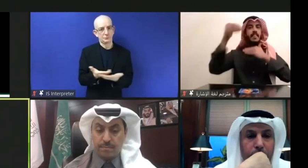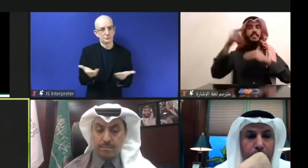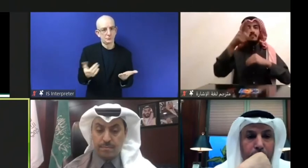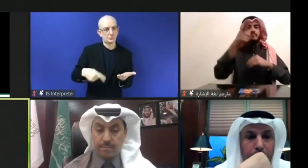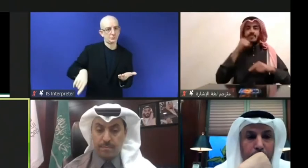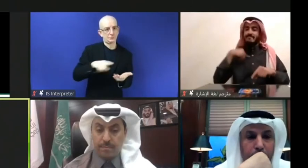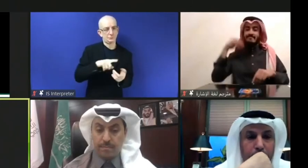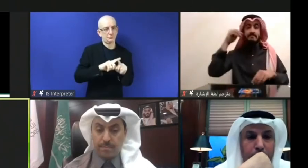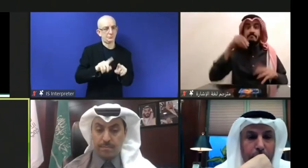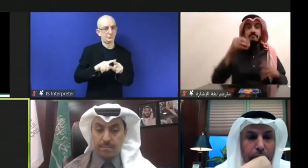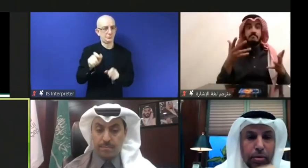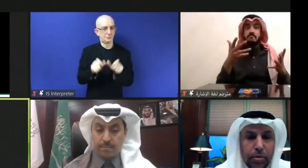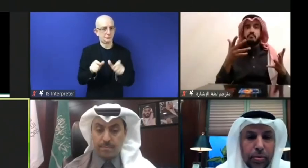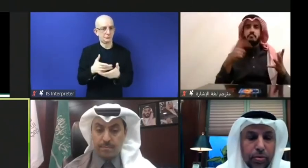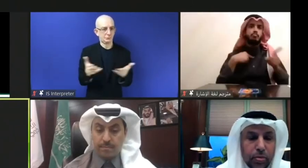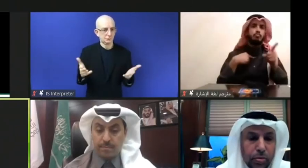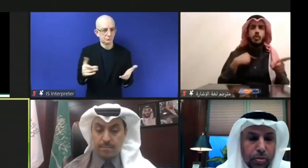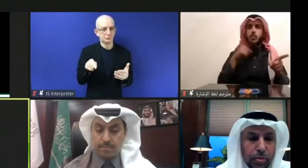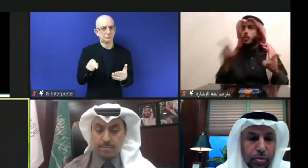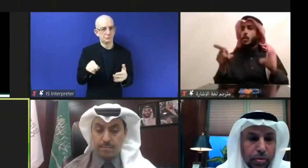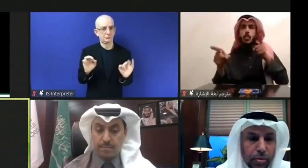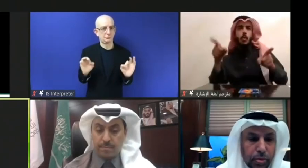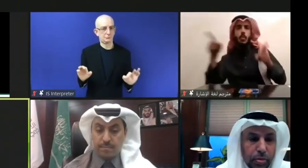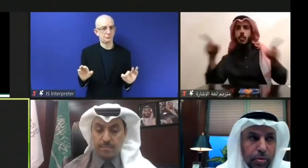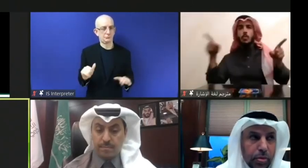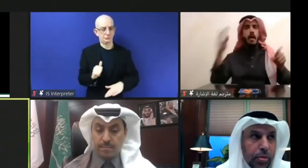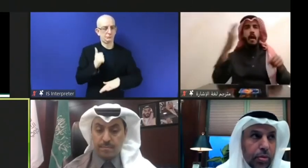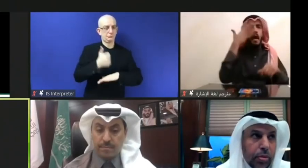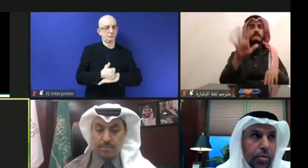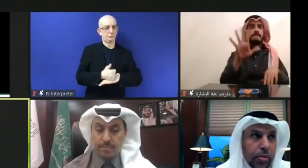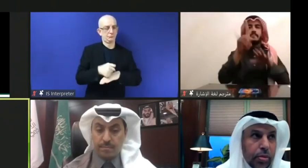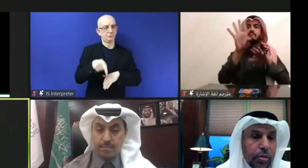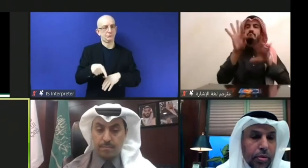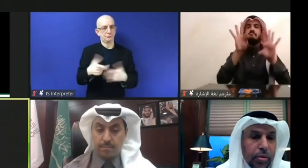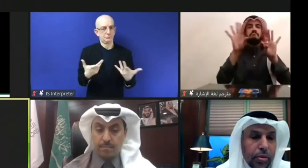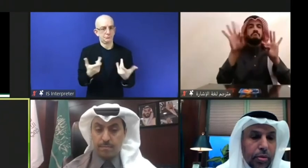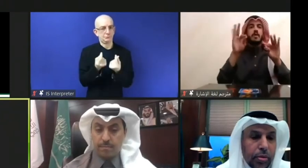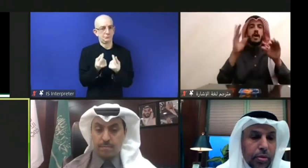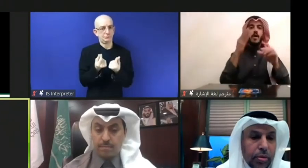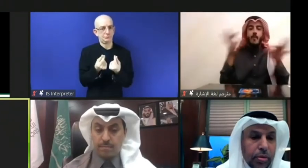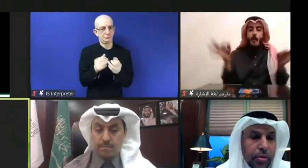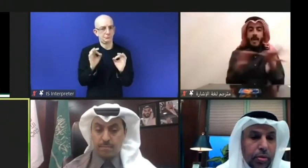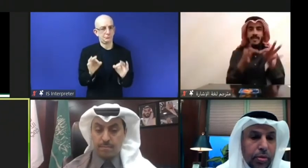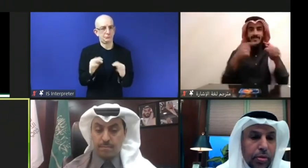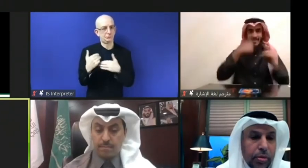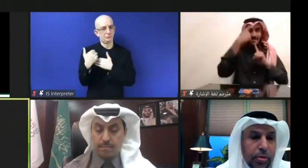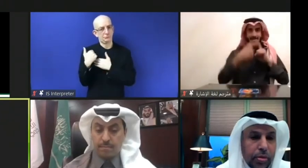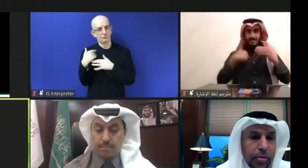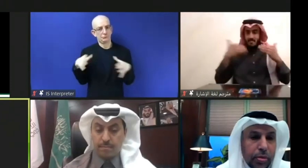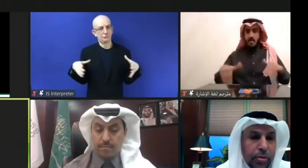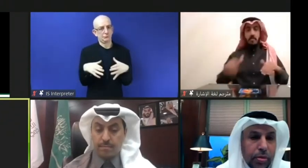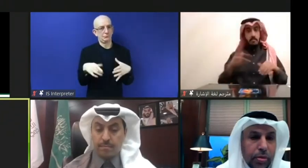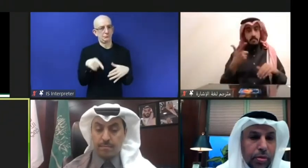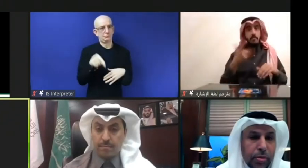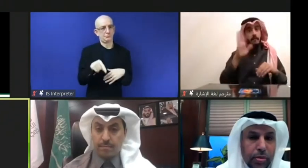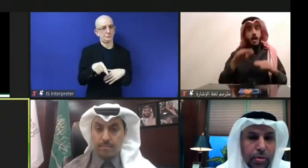allow people of different disabilities to access the different educational programs in the diploma level, in the bachelor level, and